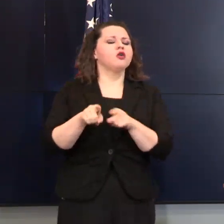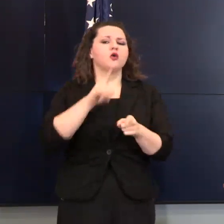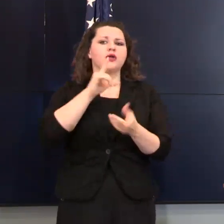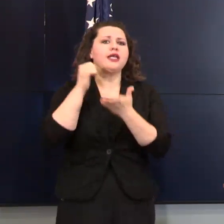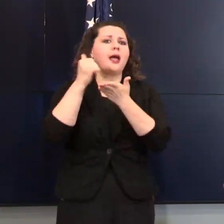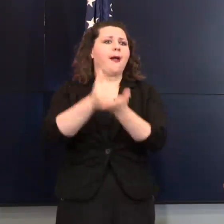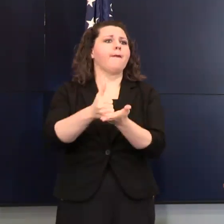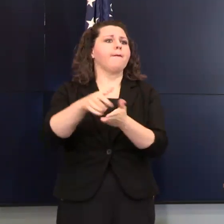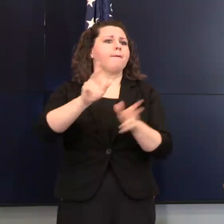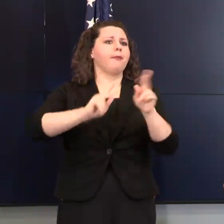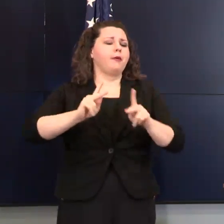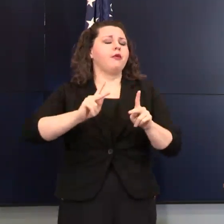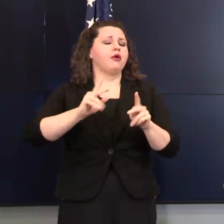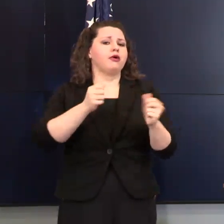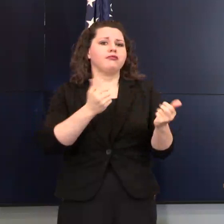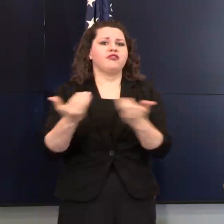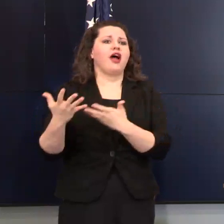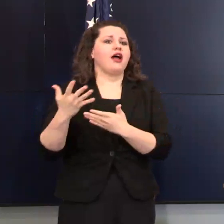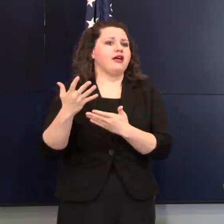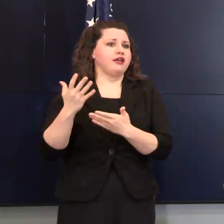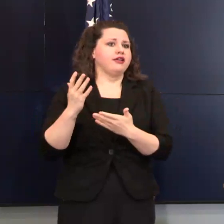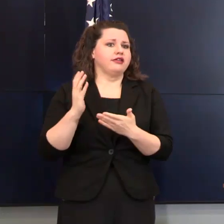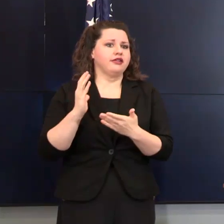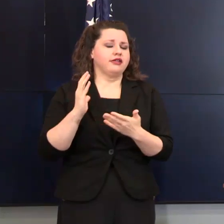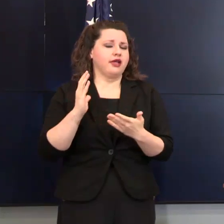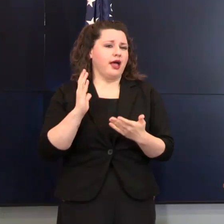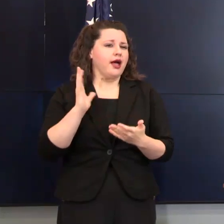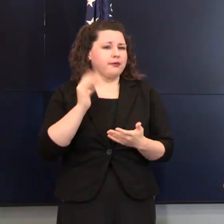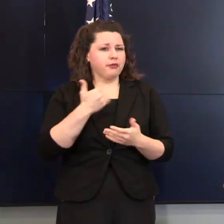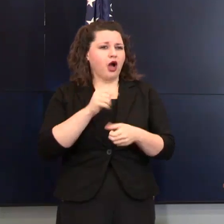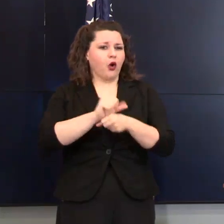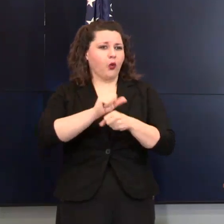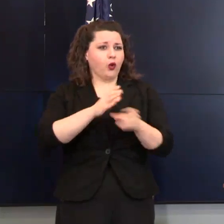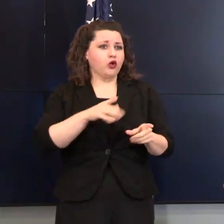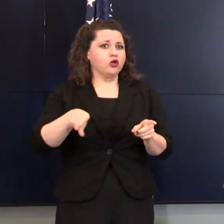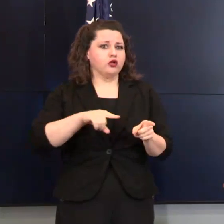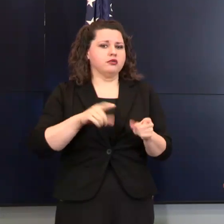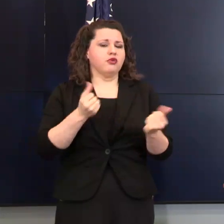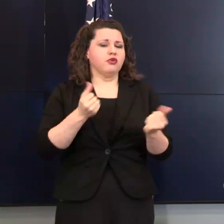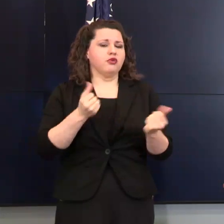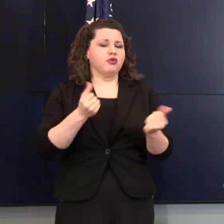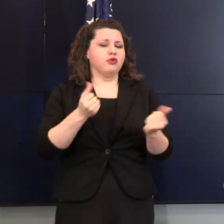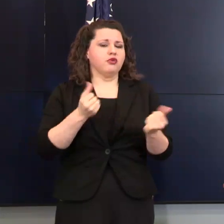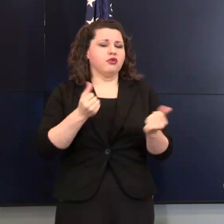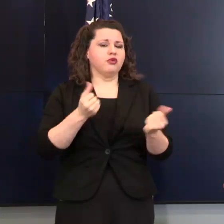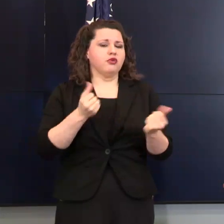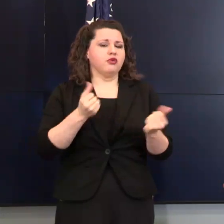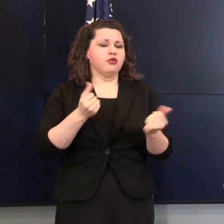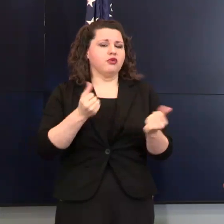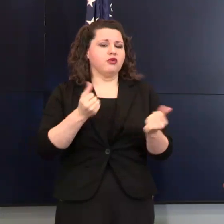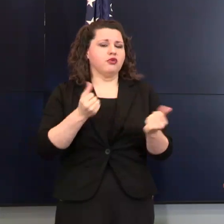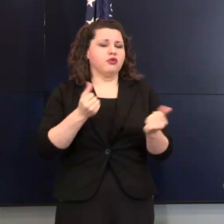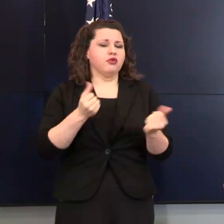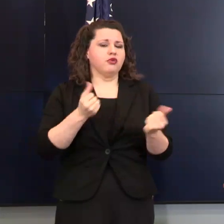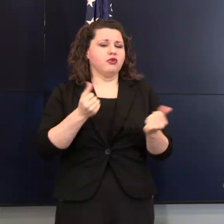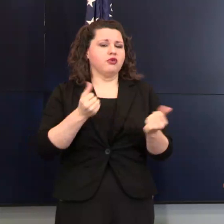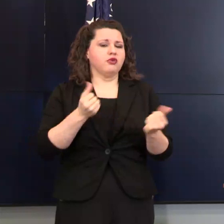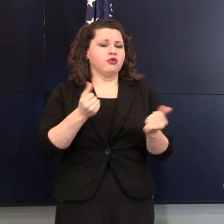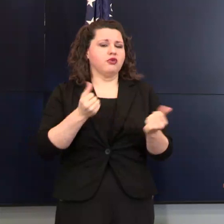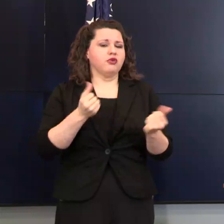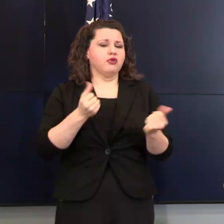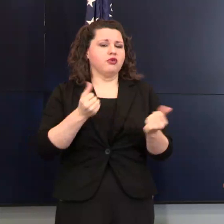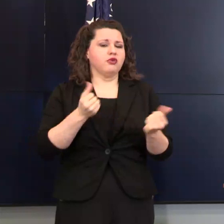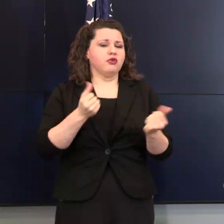Director Skinner to join me today to provide an overview of what the Department of Corrections is doing to mitigate the spread of the virus in facilities, as well